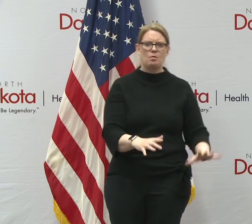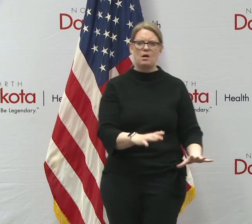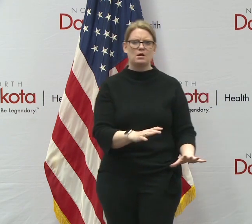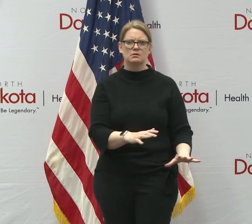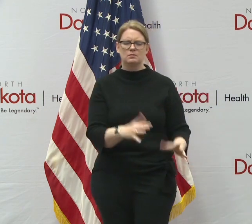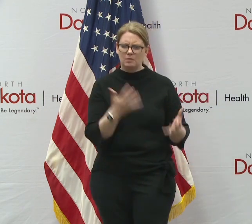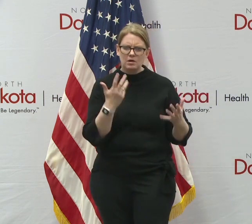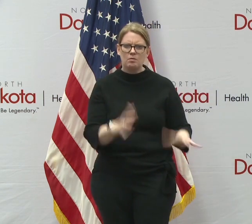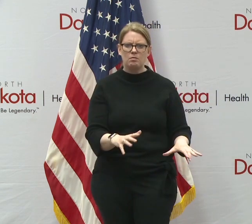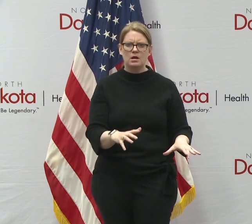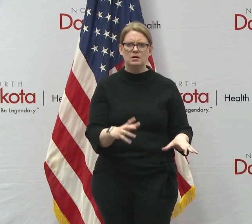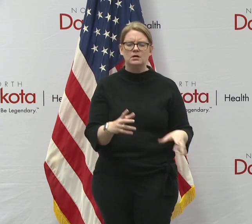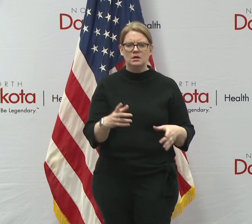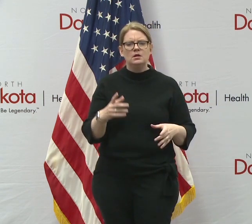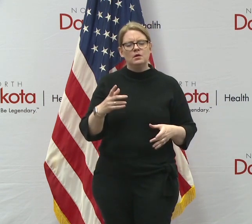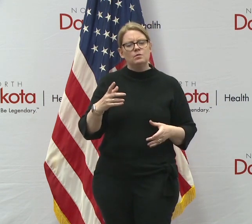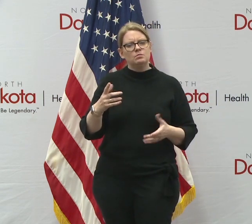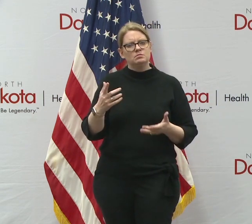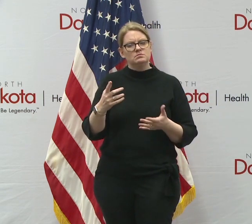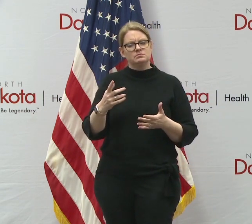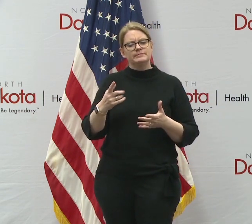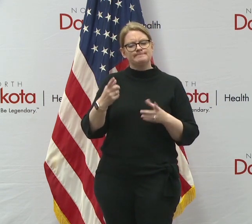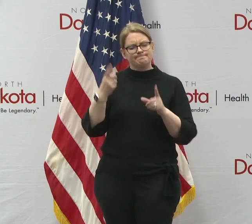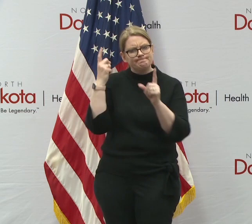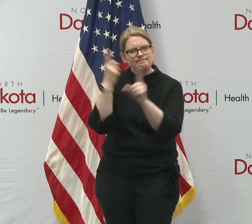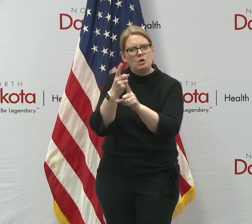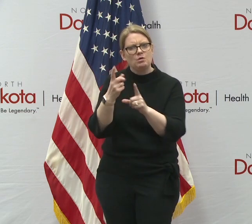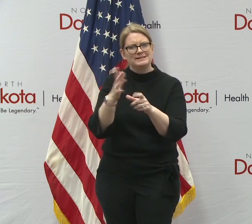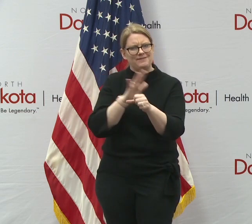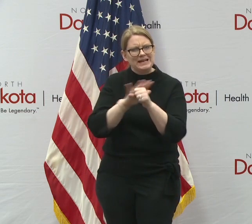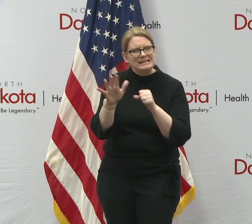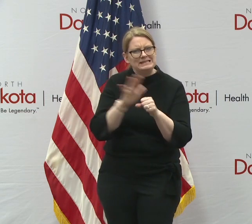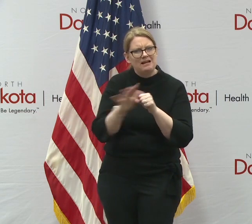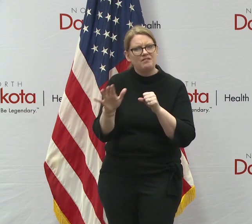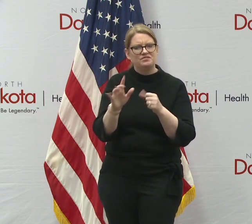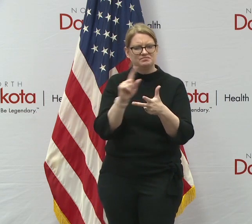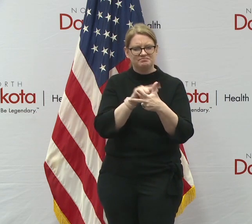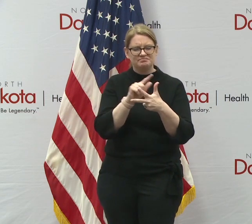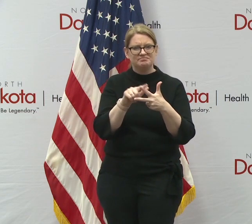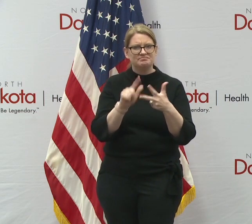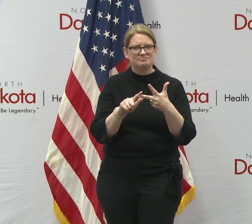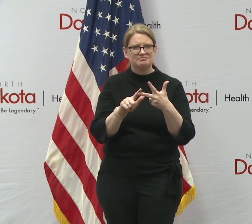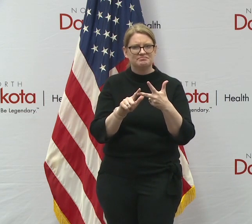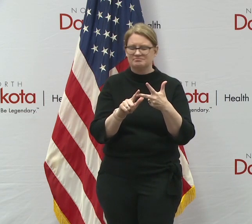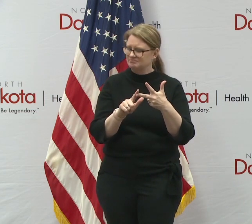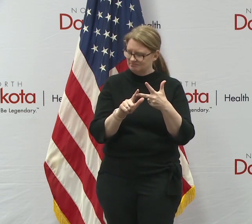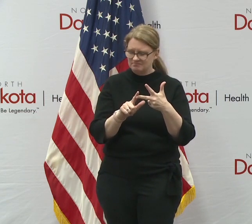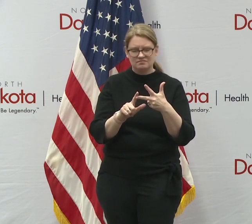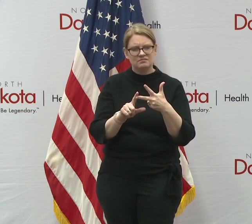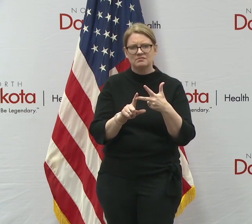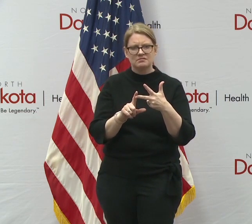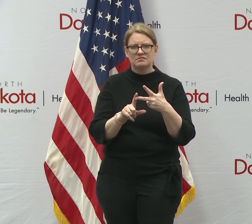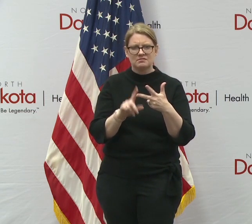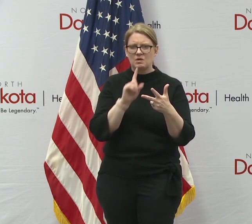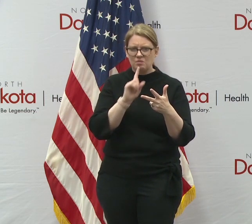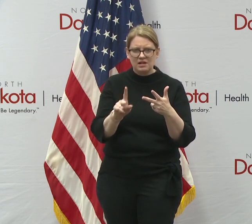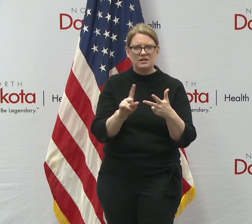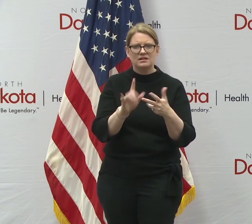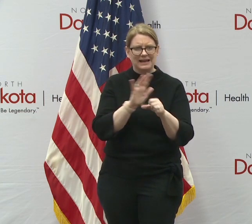make that decision, where we're going to have enough capacity to serve the people that are needed, and that's what we're doing. So that's my answer to that one is